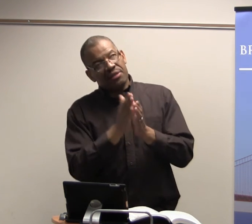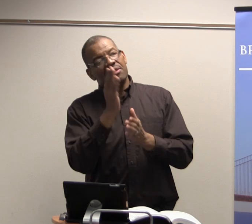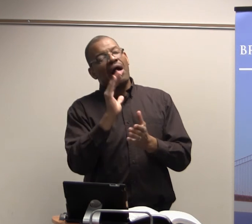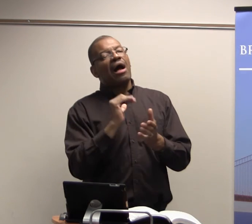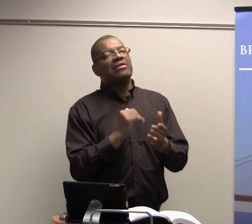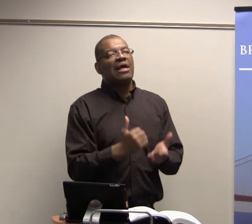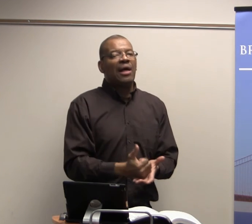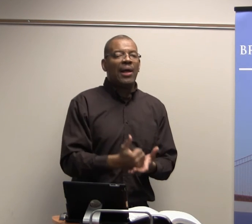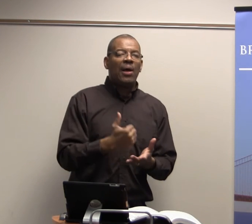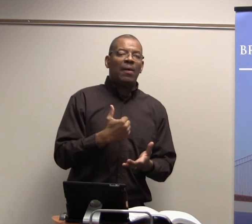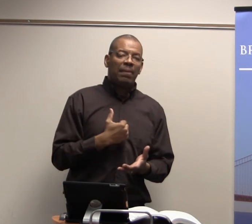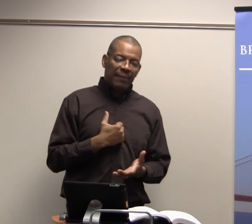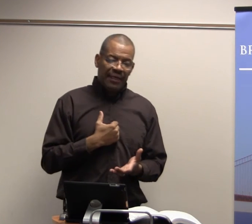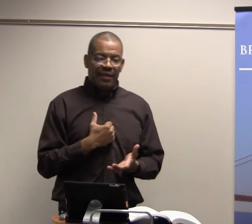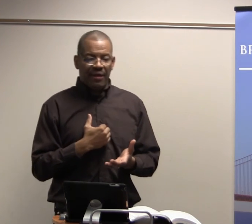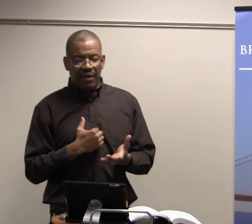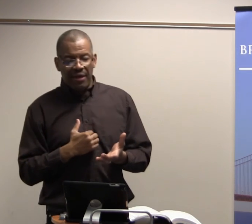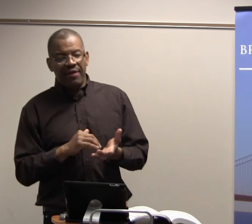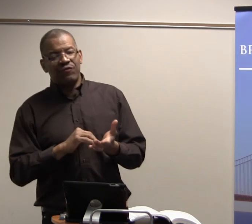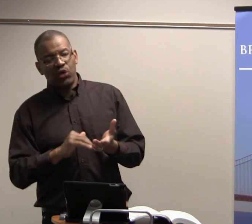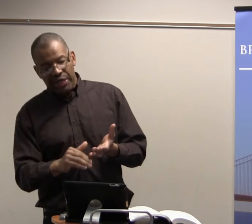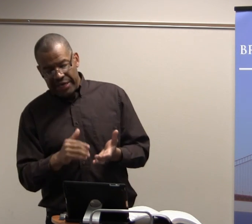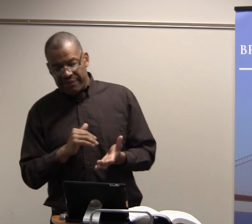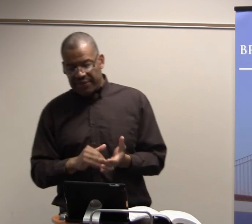Ask God, help me forgive it.